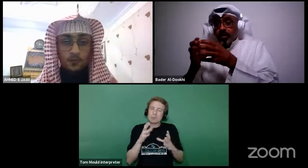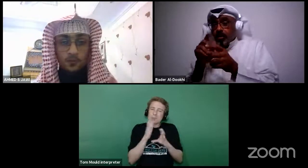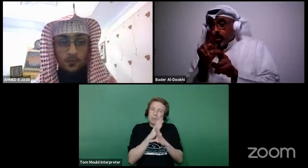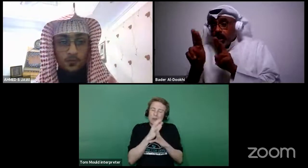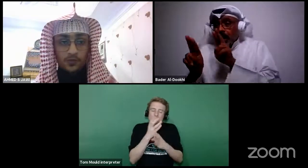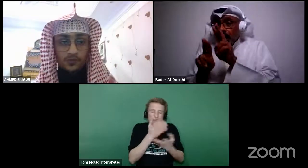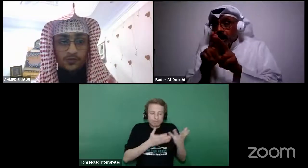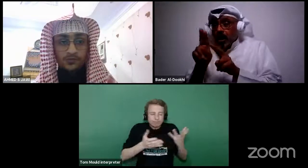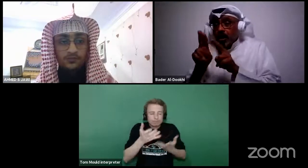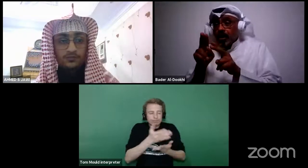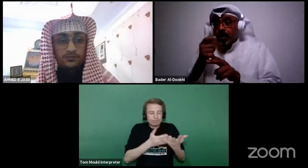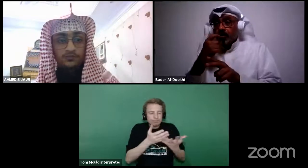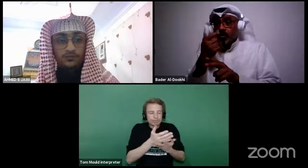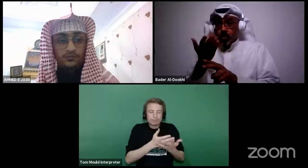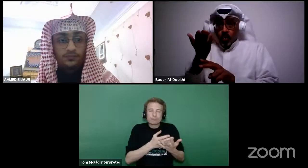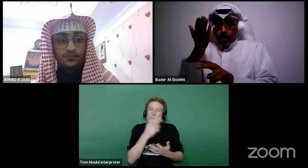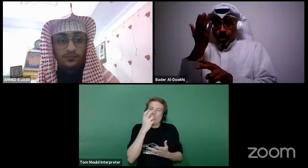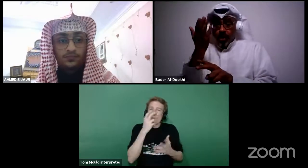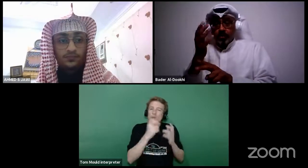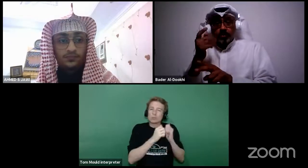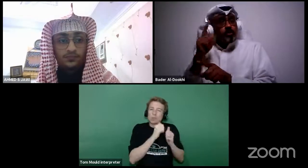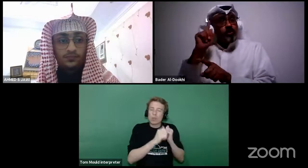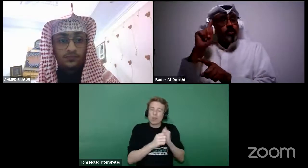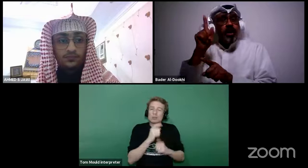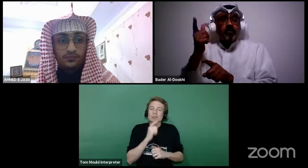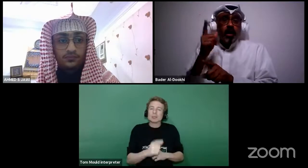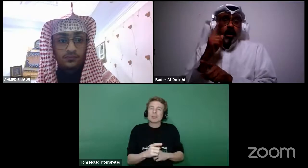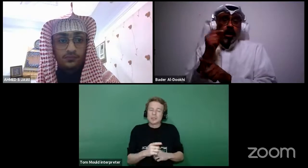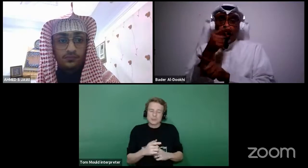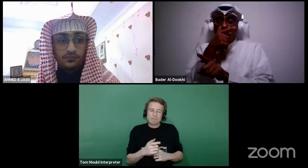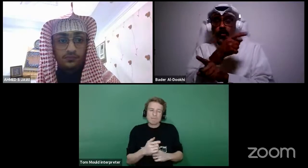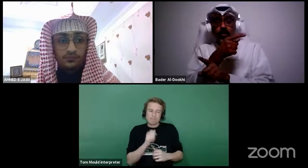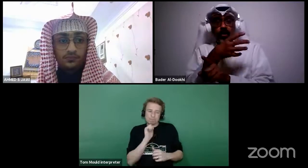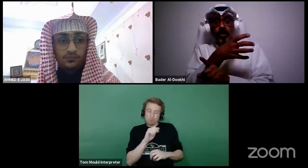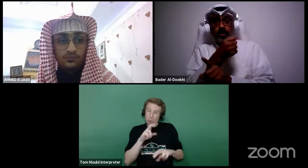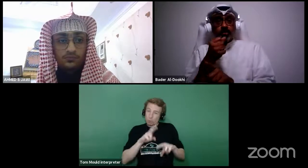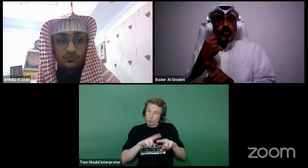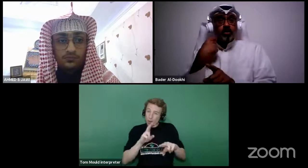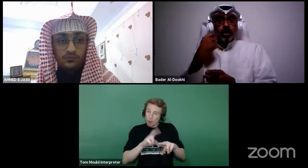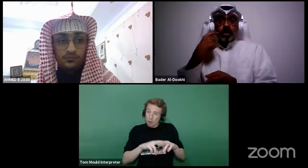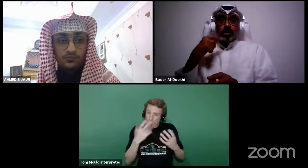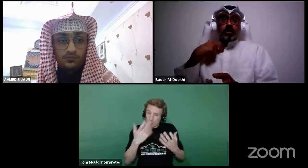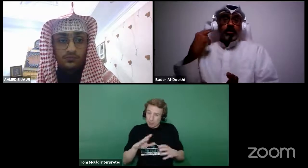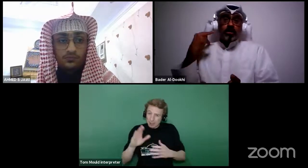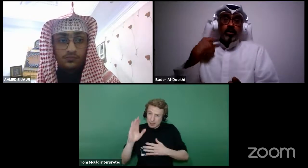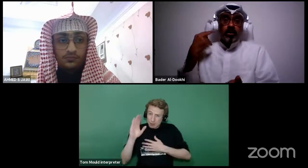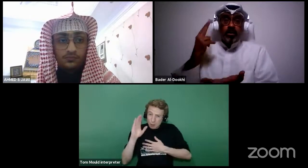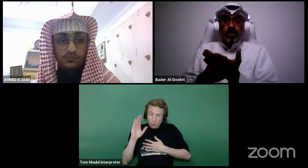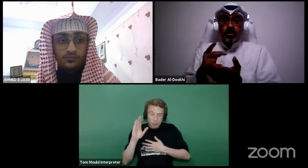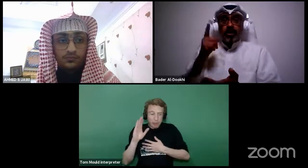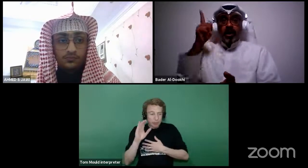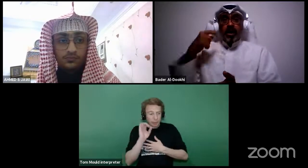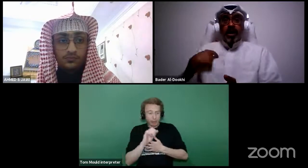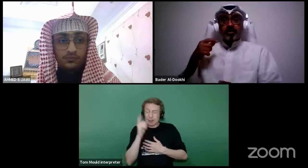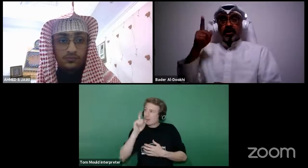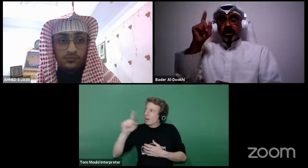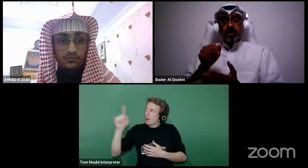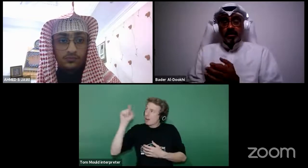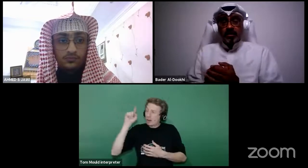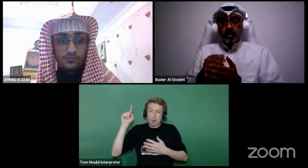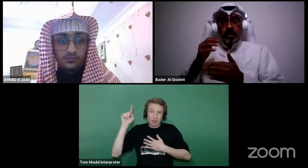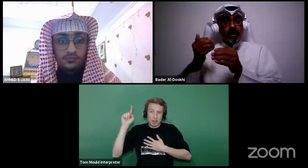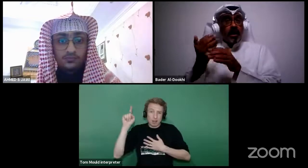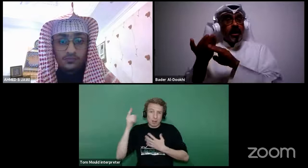said, Do you not know that your father did take an oath from you in Allah's name? And before this,